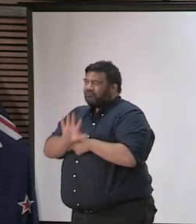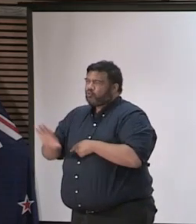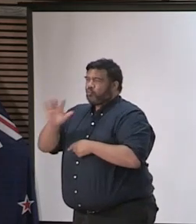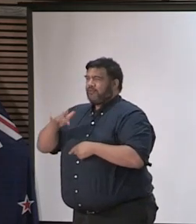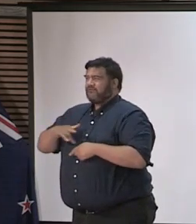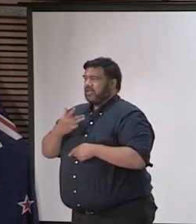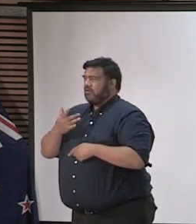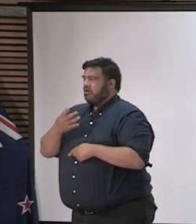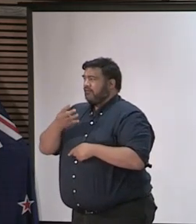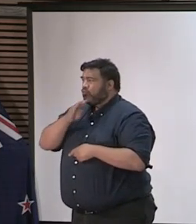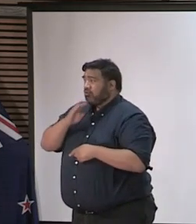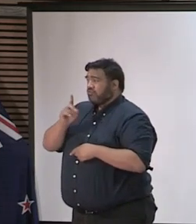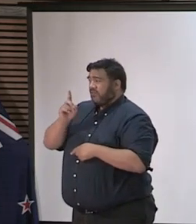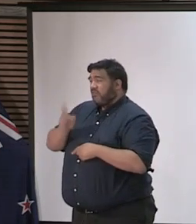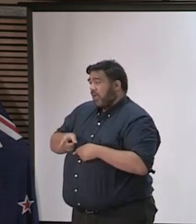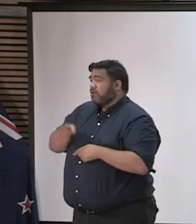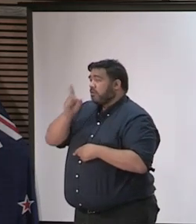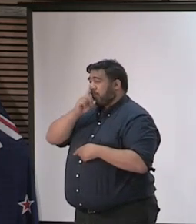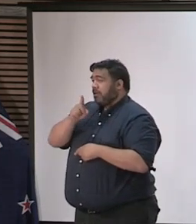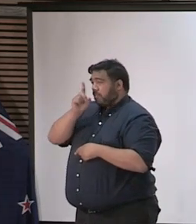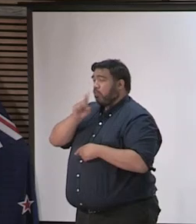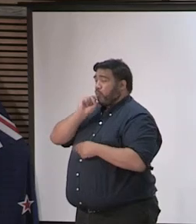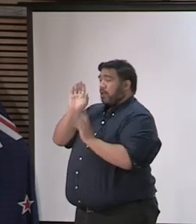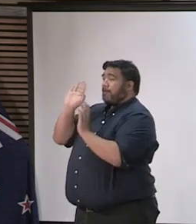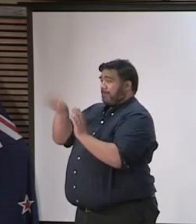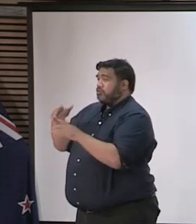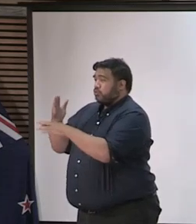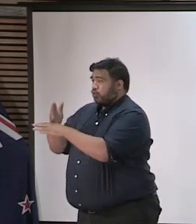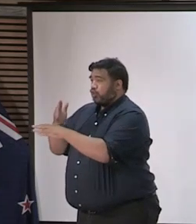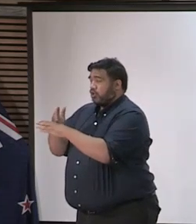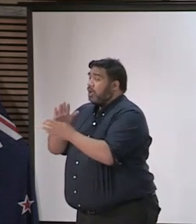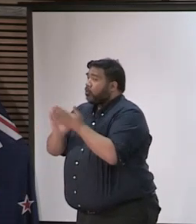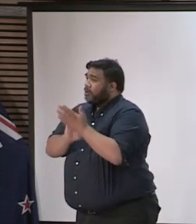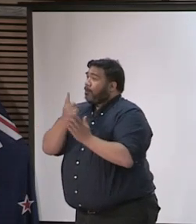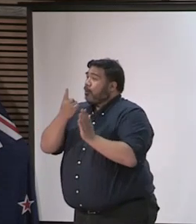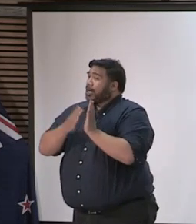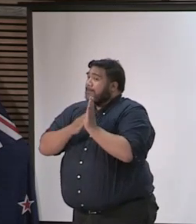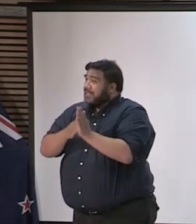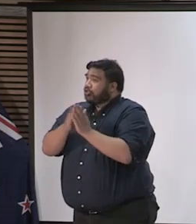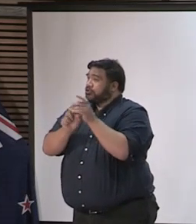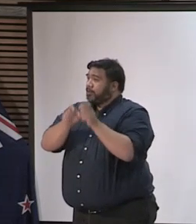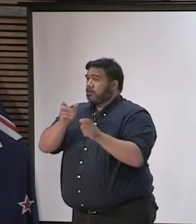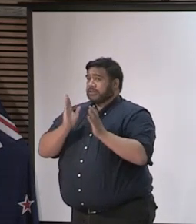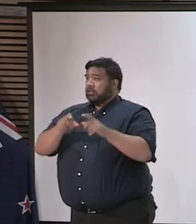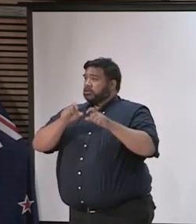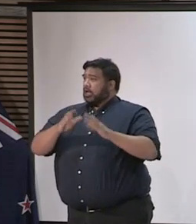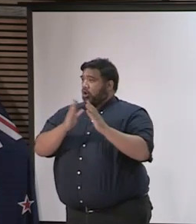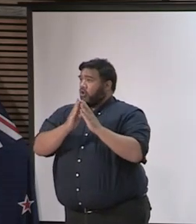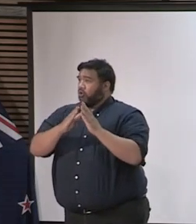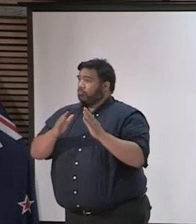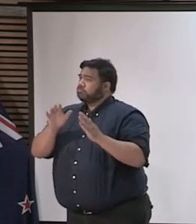400,000 New Zealanders to go back to work. We're still expecting around 1 million New Zealanders to be at home. So even in the situations where